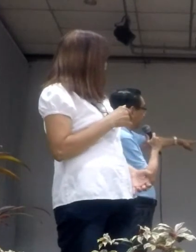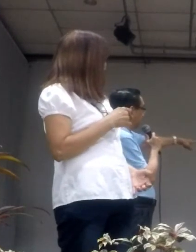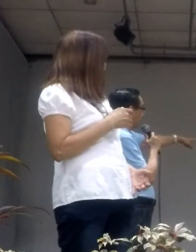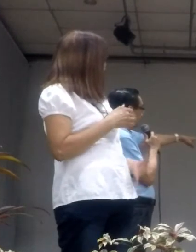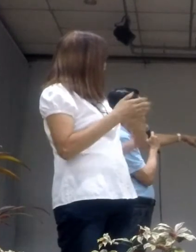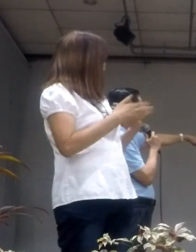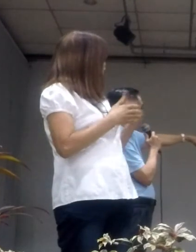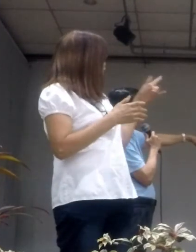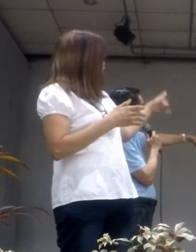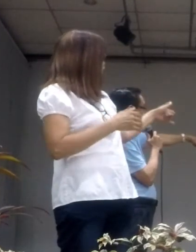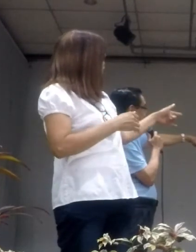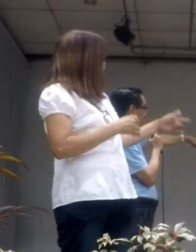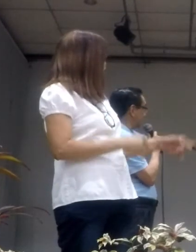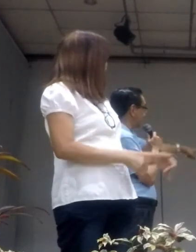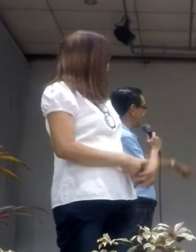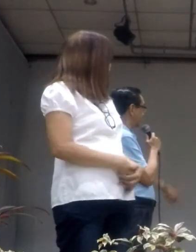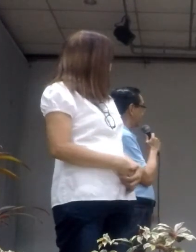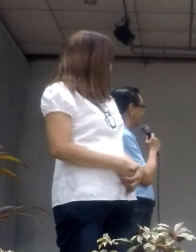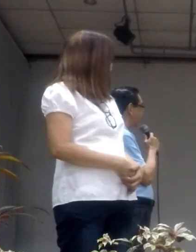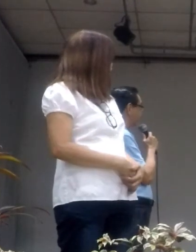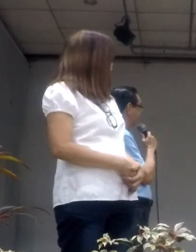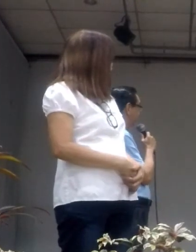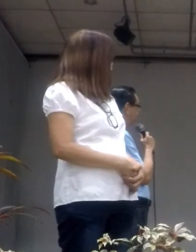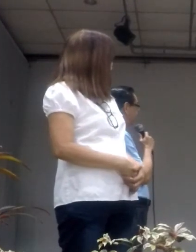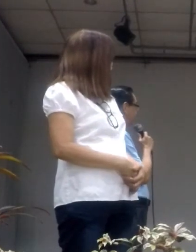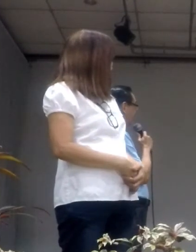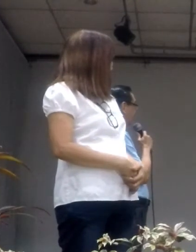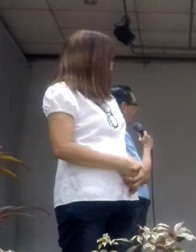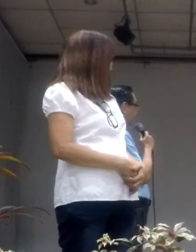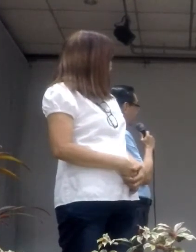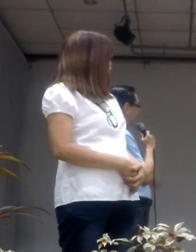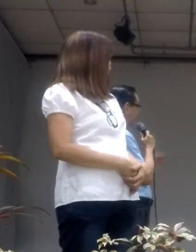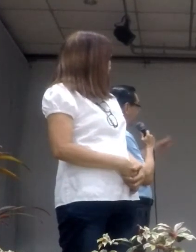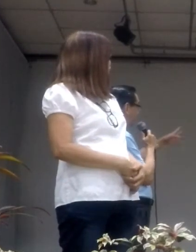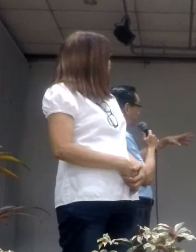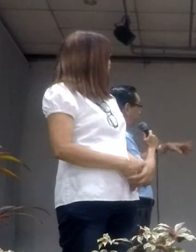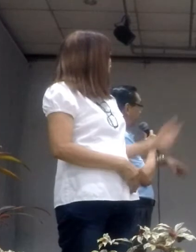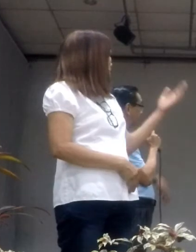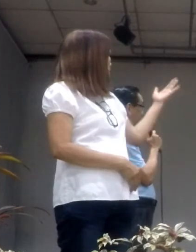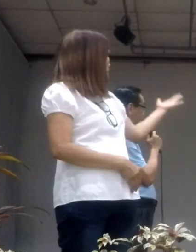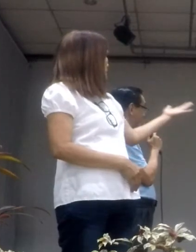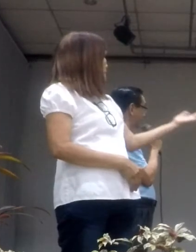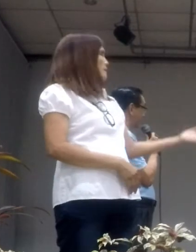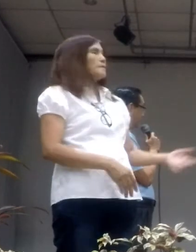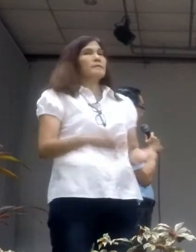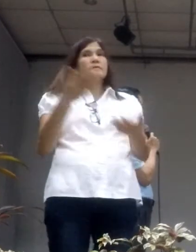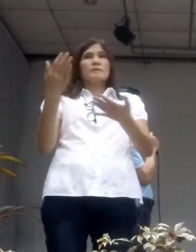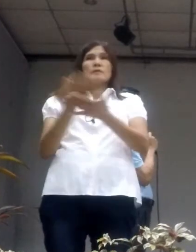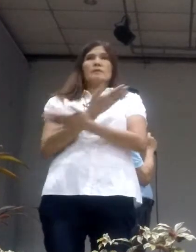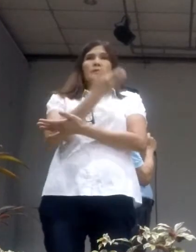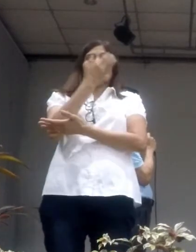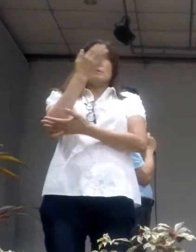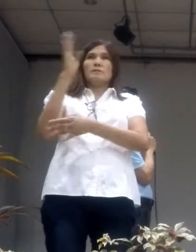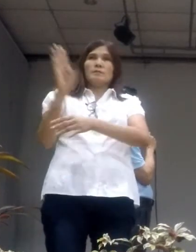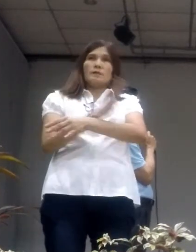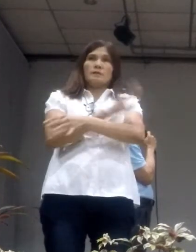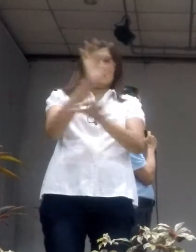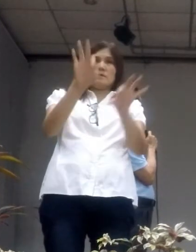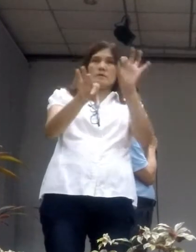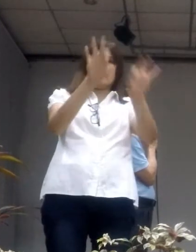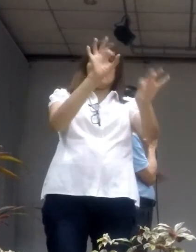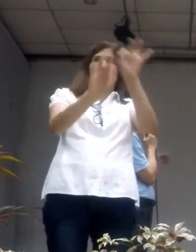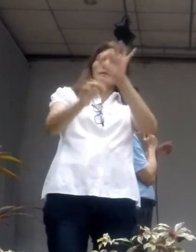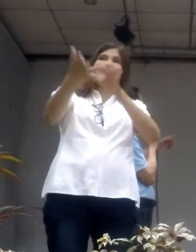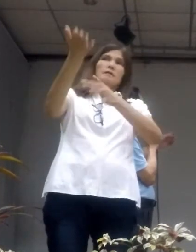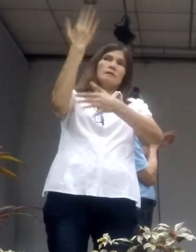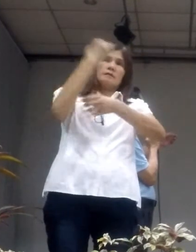middle, beside Mrs. Ortiz and myself. So that's the new board that was elected last year and